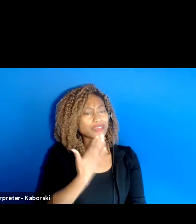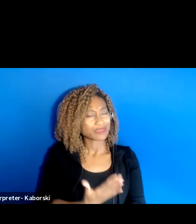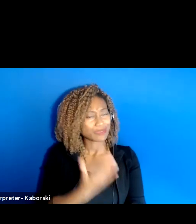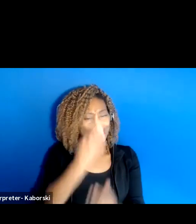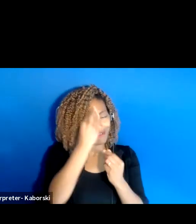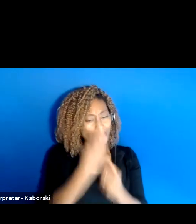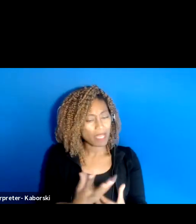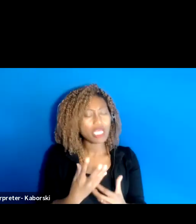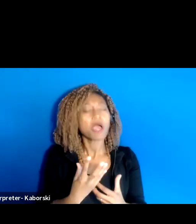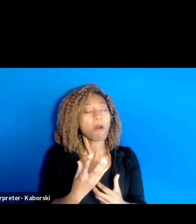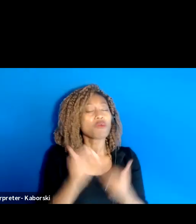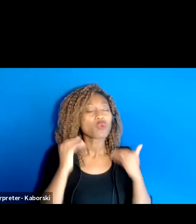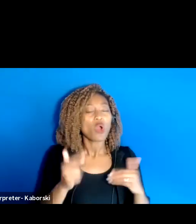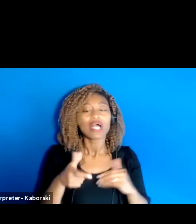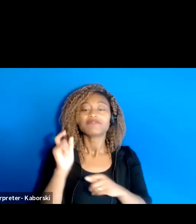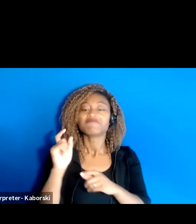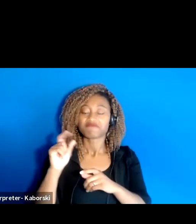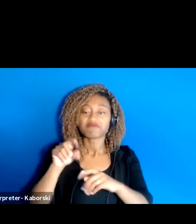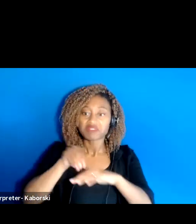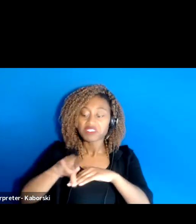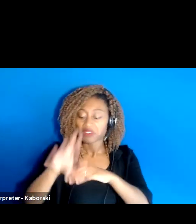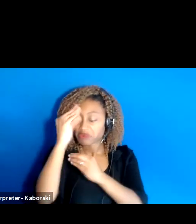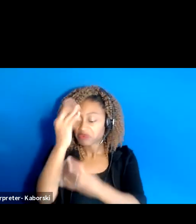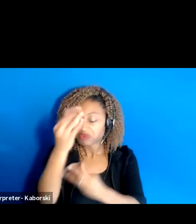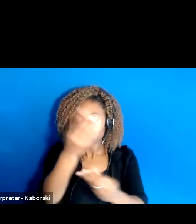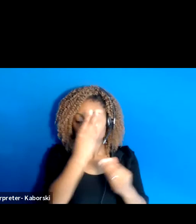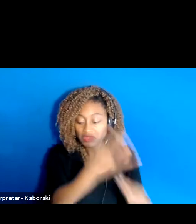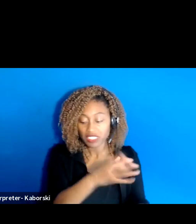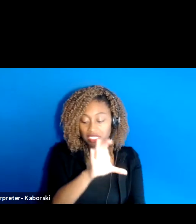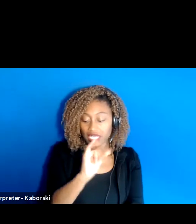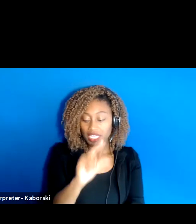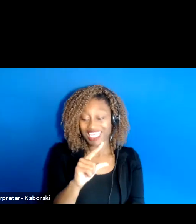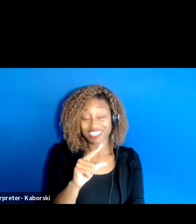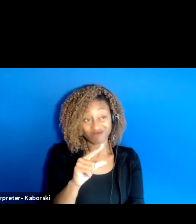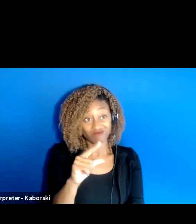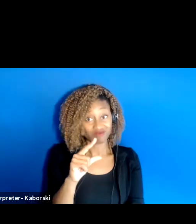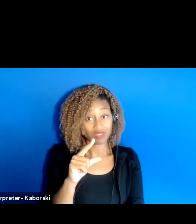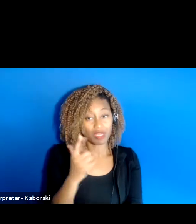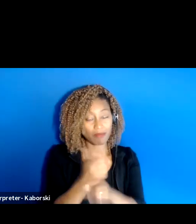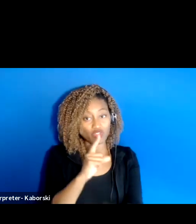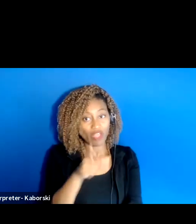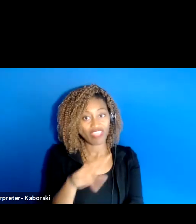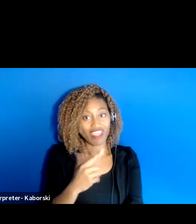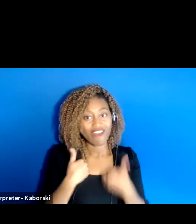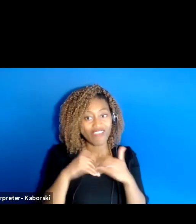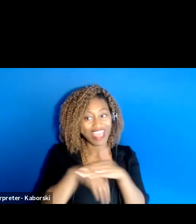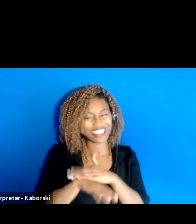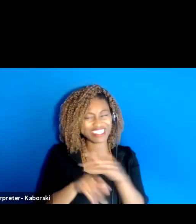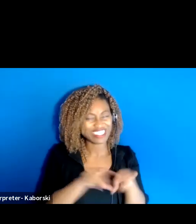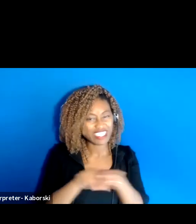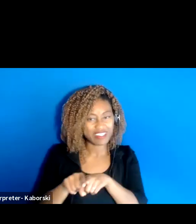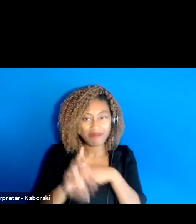also send out to the Centers for Independent Living to make sure that they have access to these same types of resources.